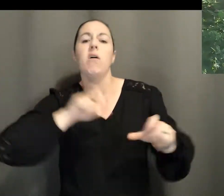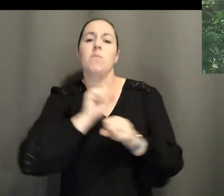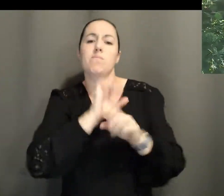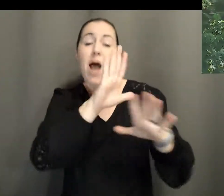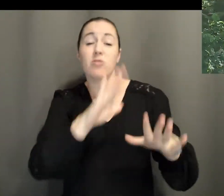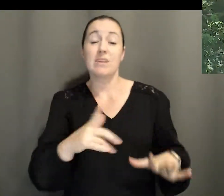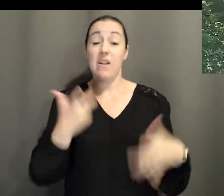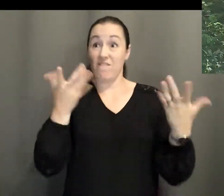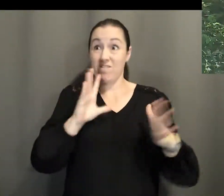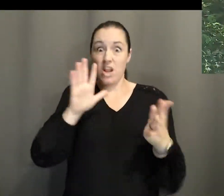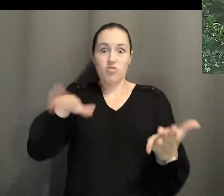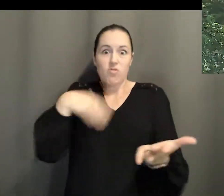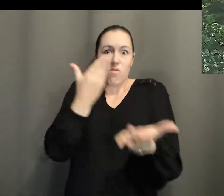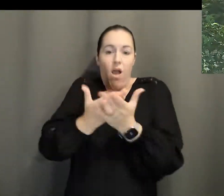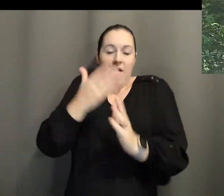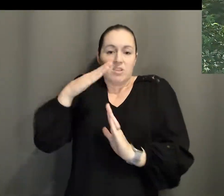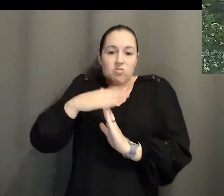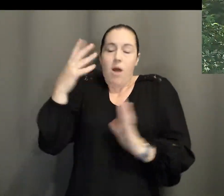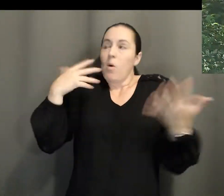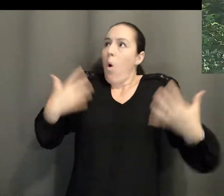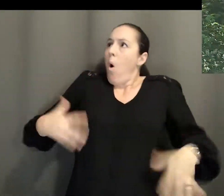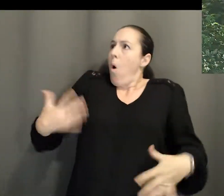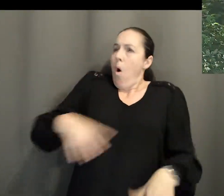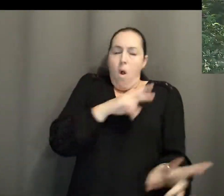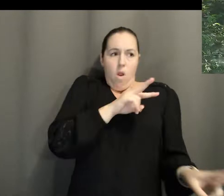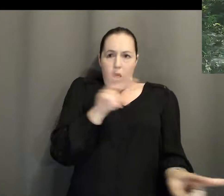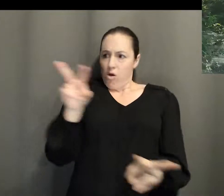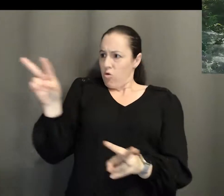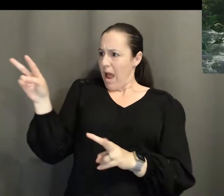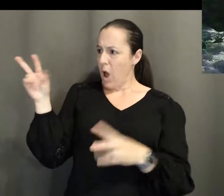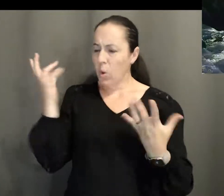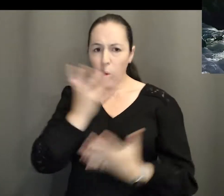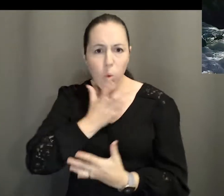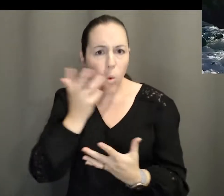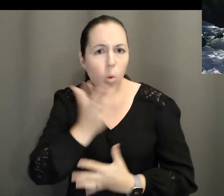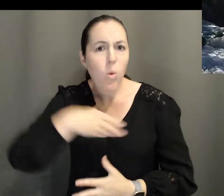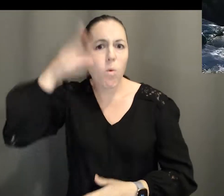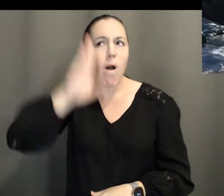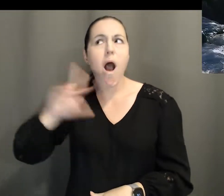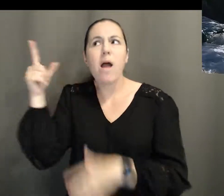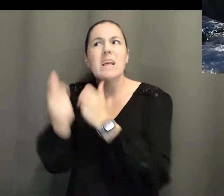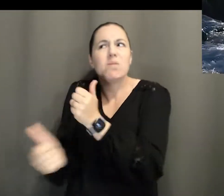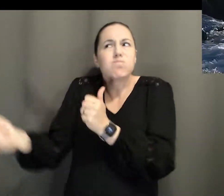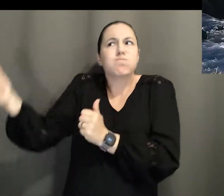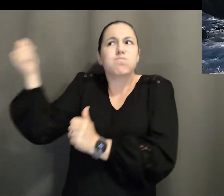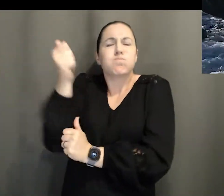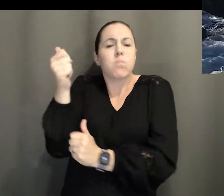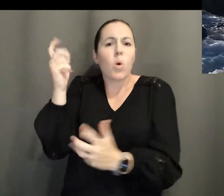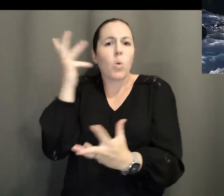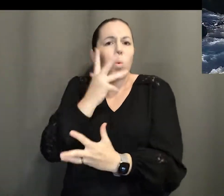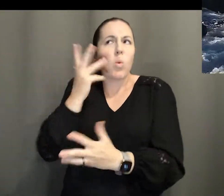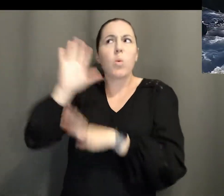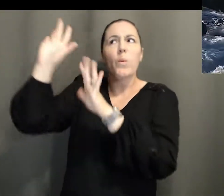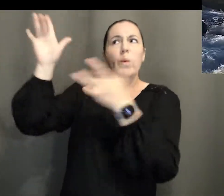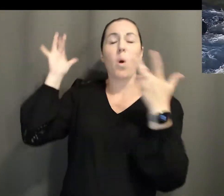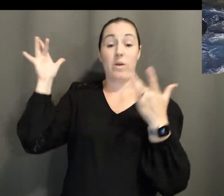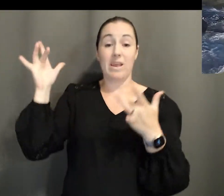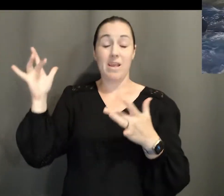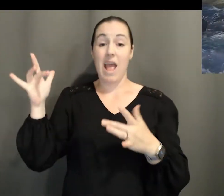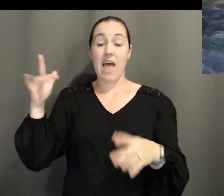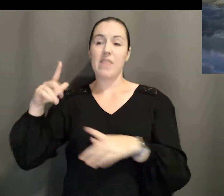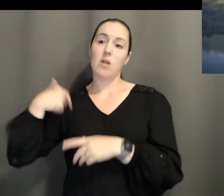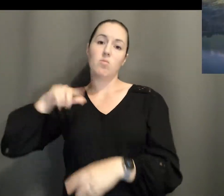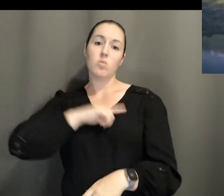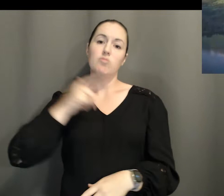up the mountain and we were overjoyed when it got done. We go, man, that was awesome. The glory of God, the bigness of God on display in this place. We're